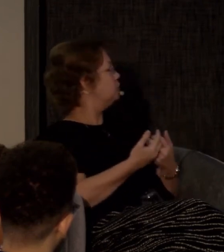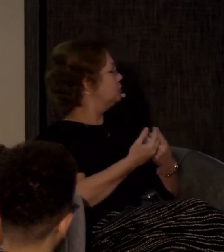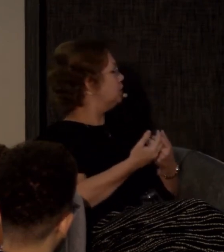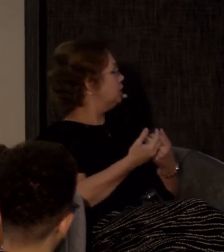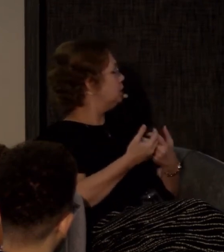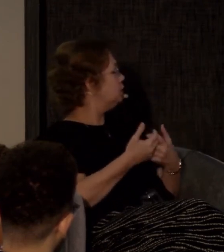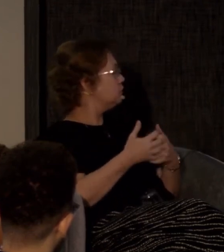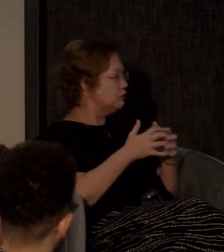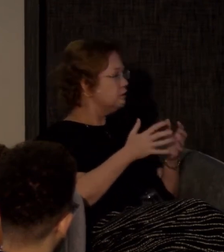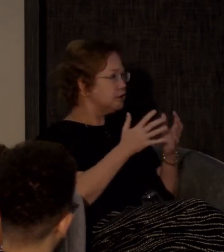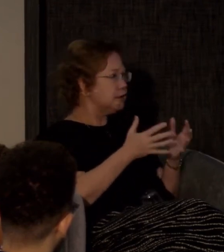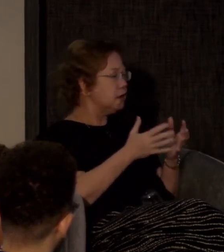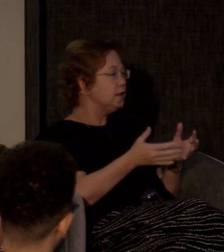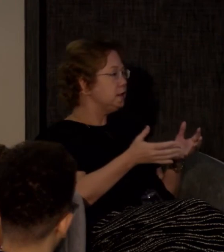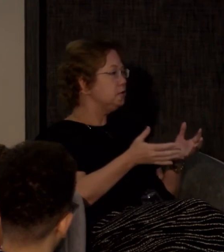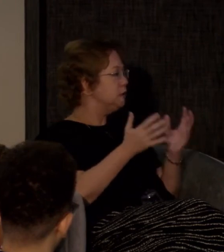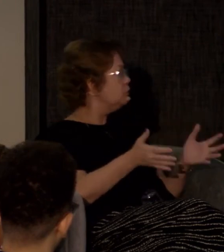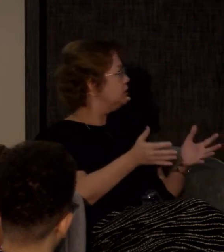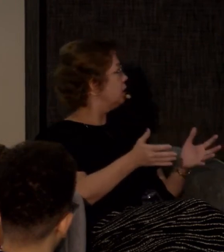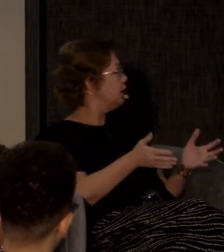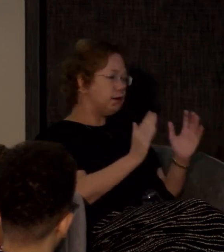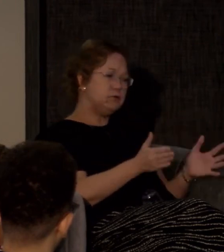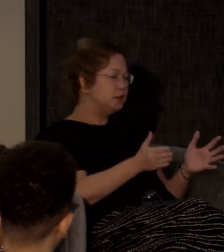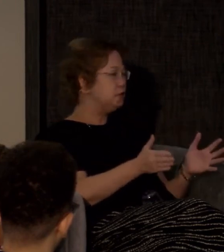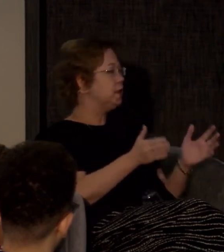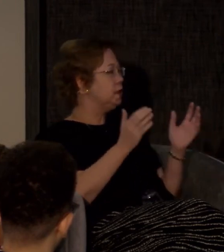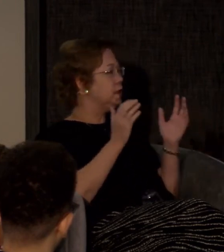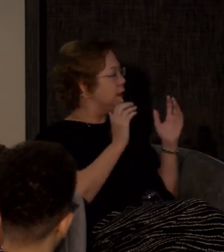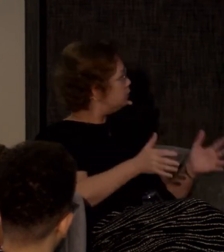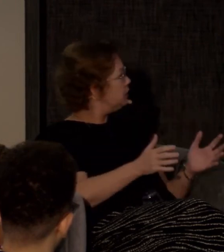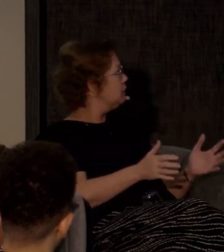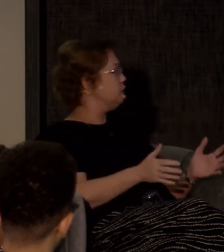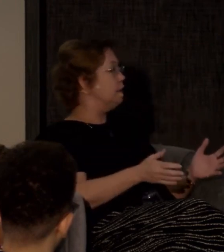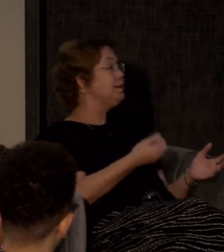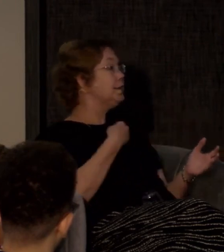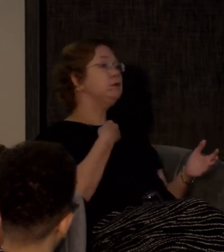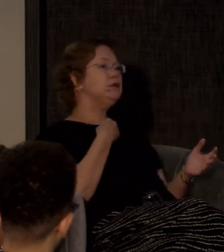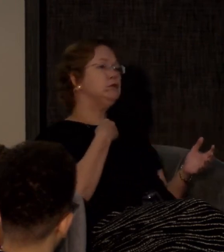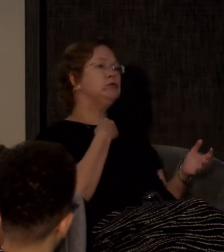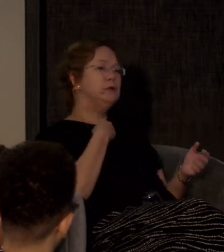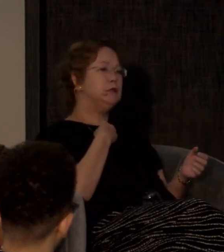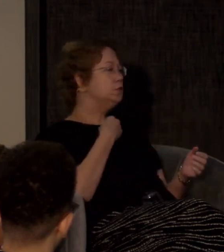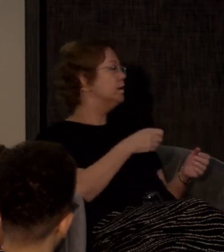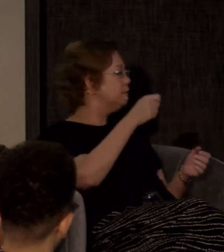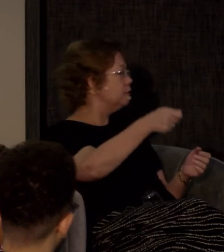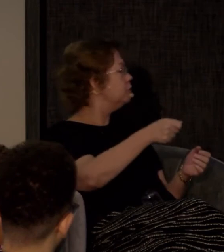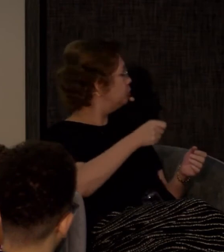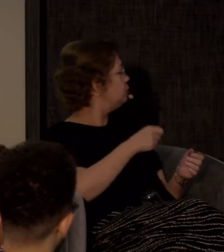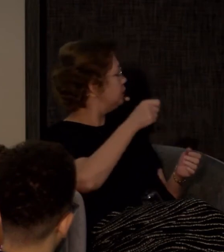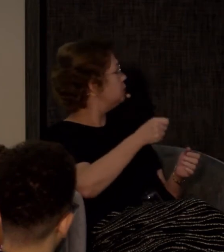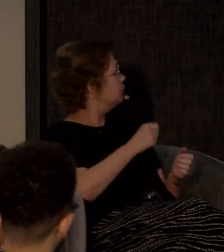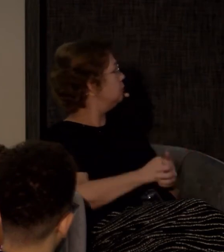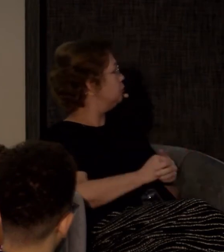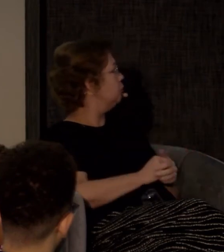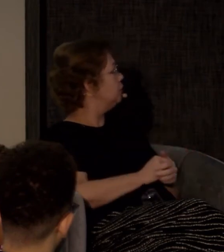box and rather say, I can work with a guy out of matric, let me teach him, like somebody taught me to make photocopies